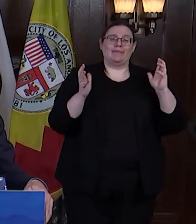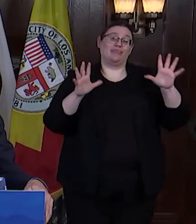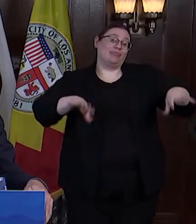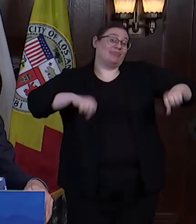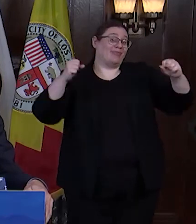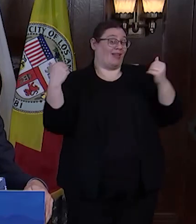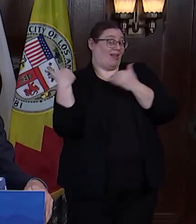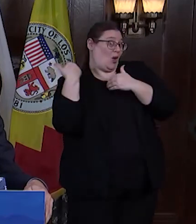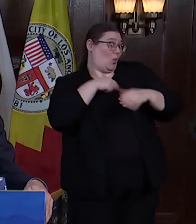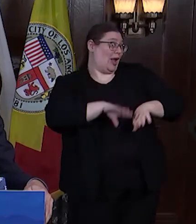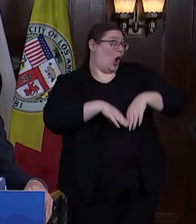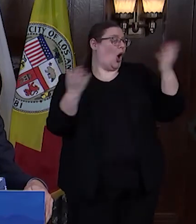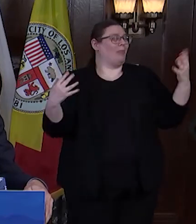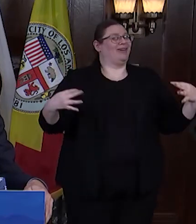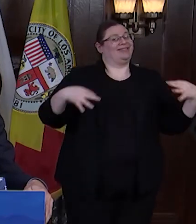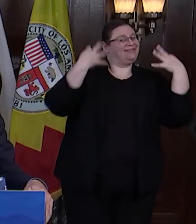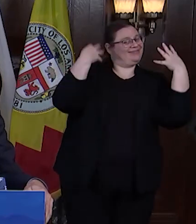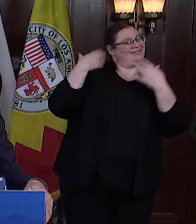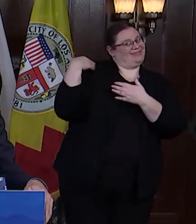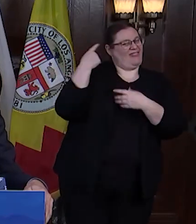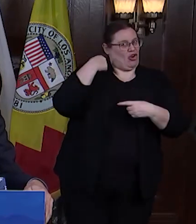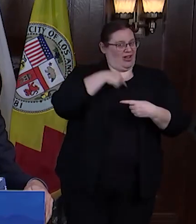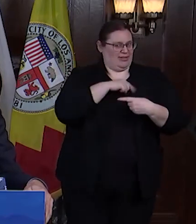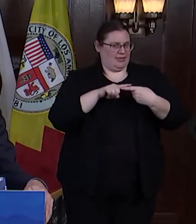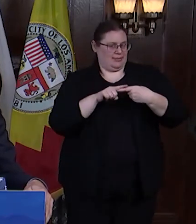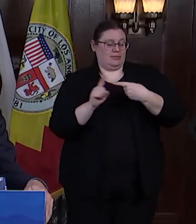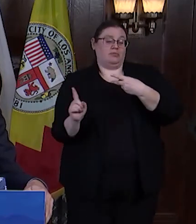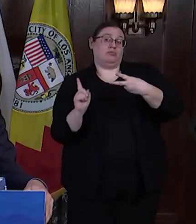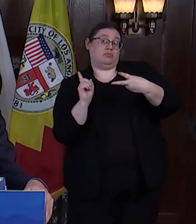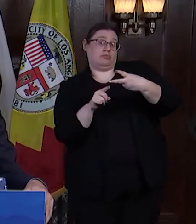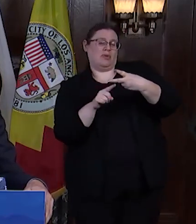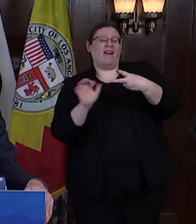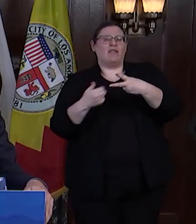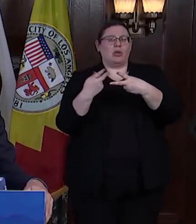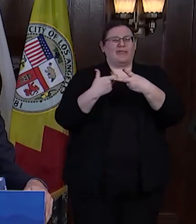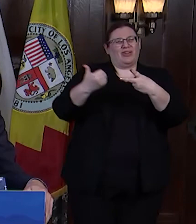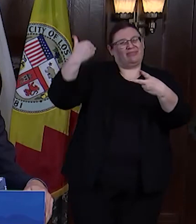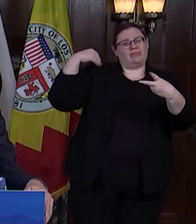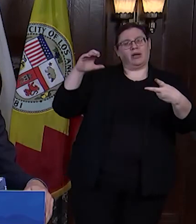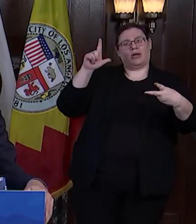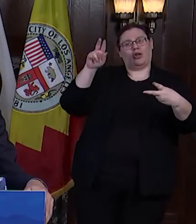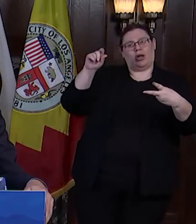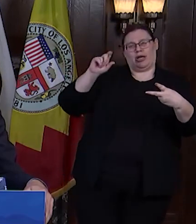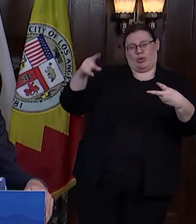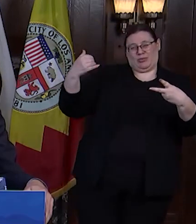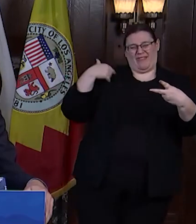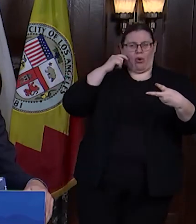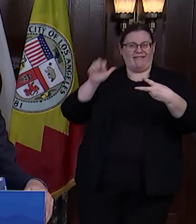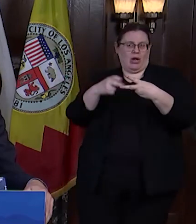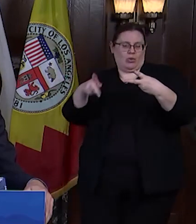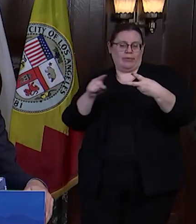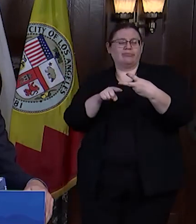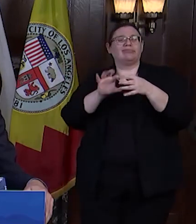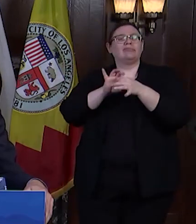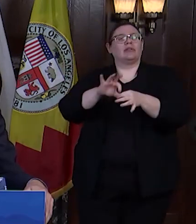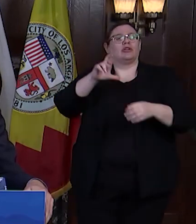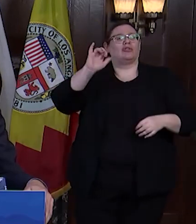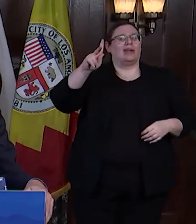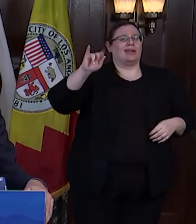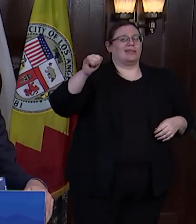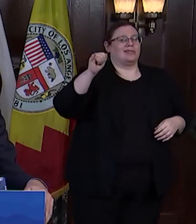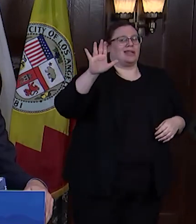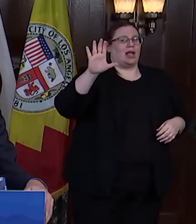for opening the economy. My second question is just a follow-up to Claudia's question earlier on Rick Jacobs.